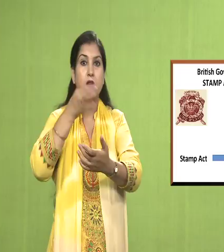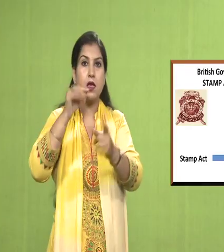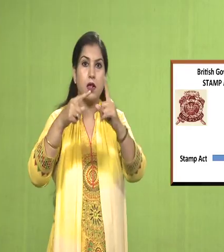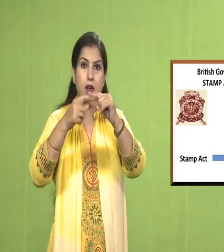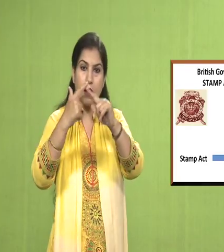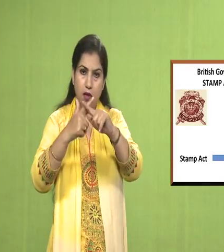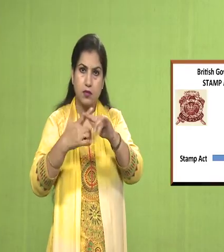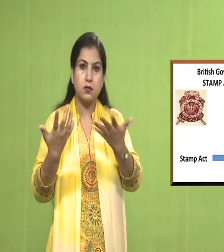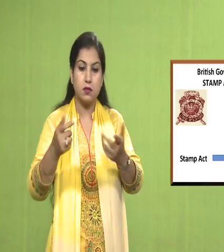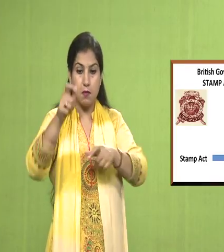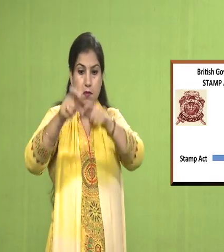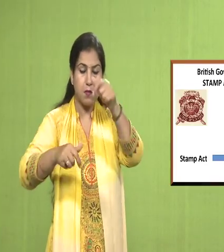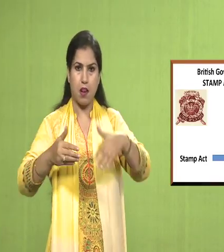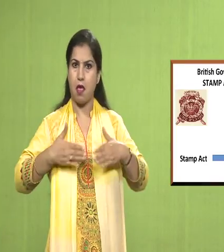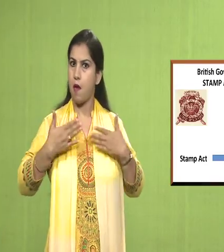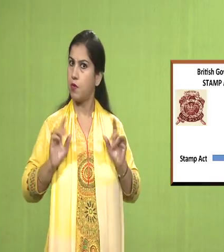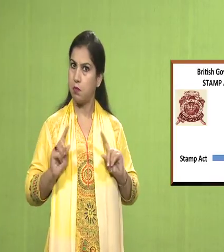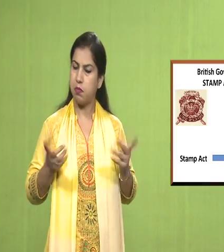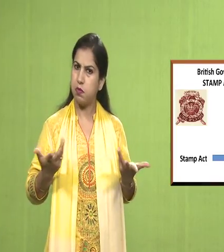The people were not happy with this policy,